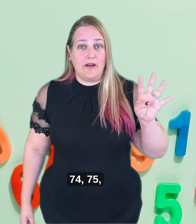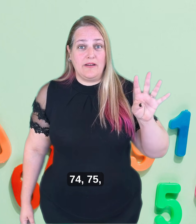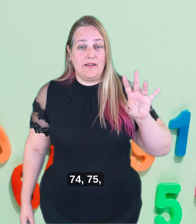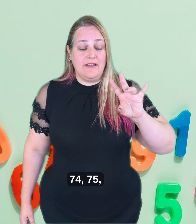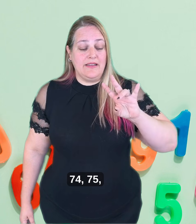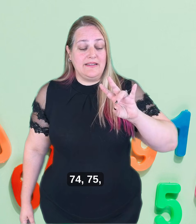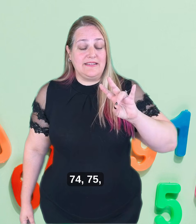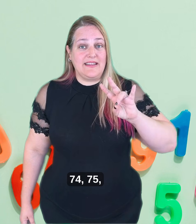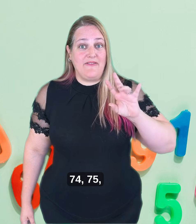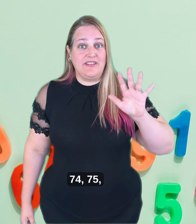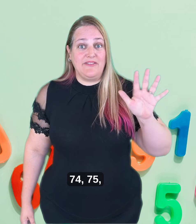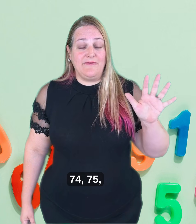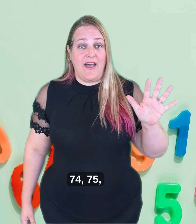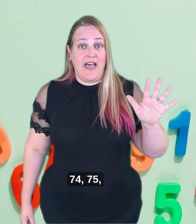74, 75,